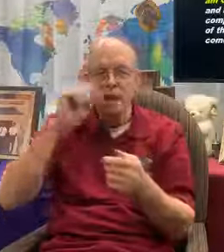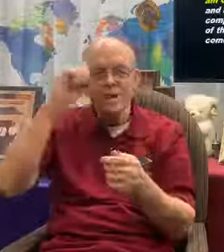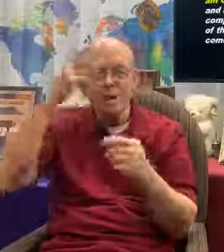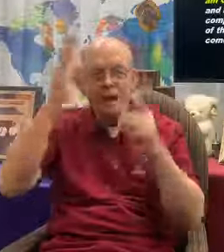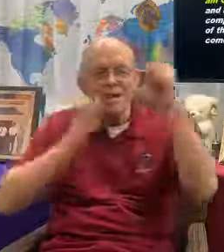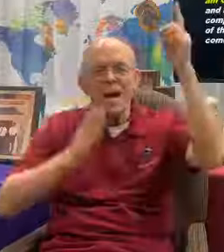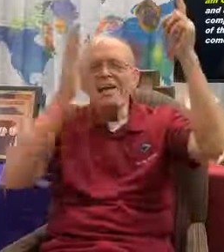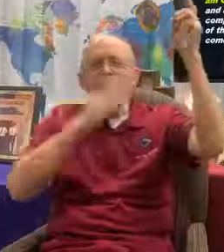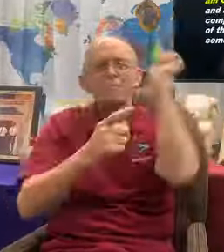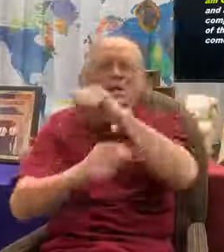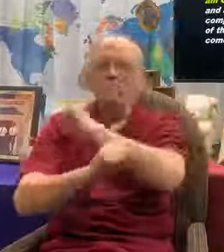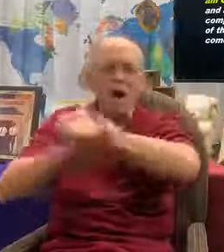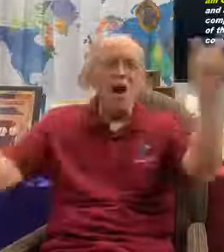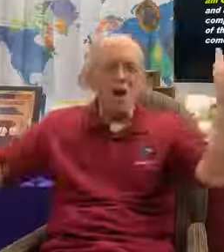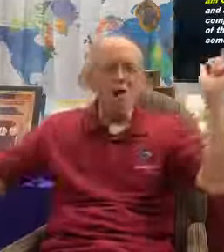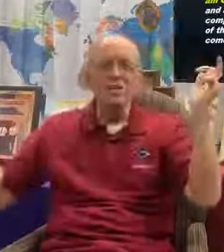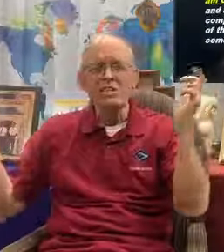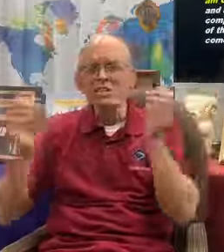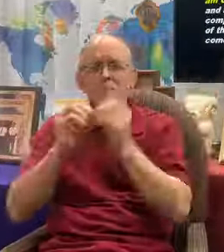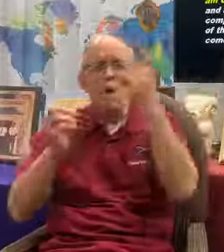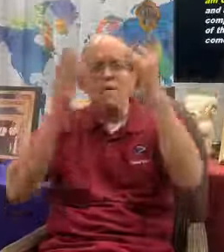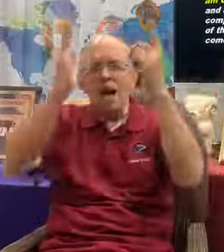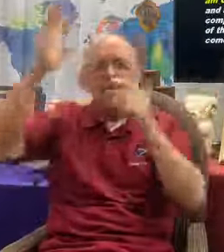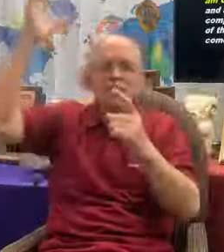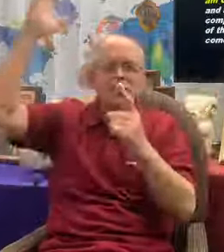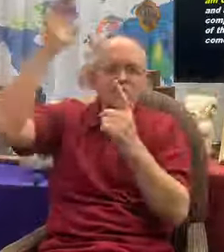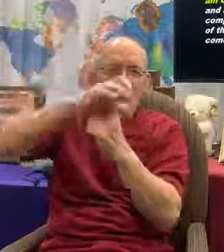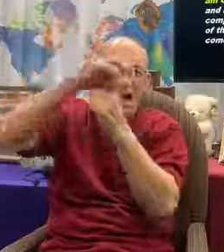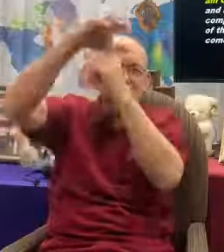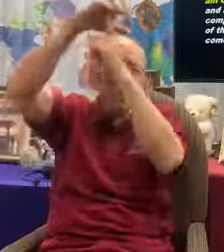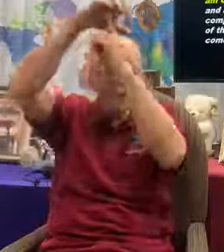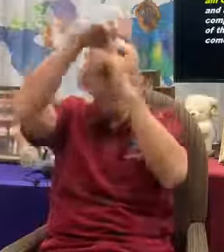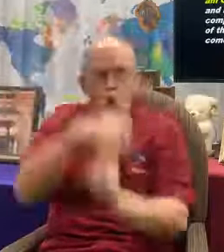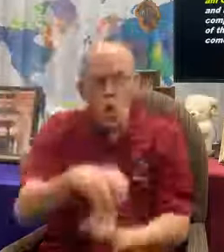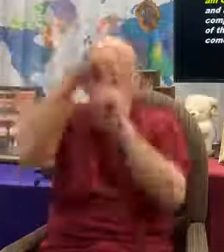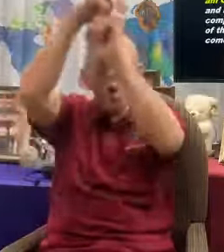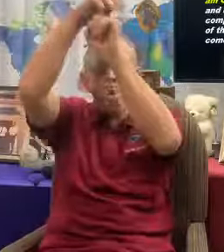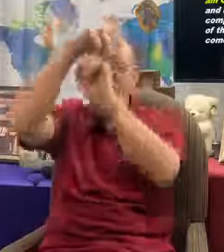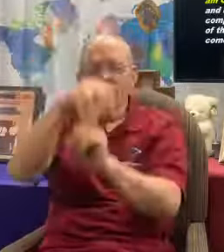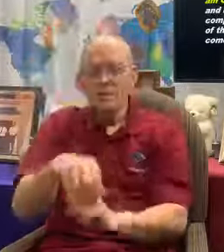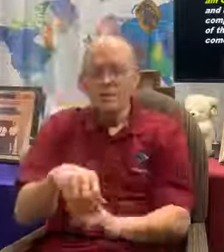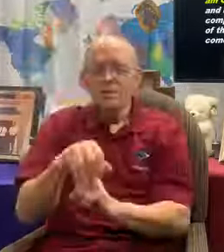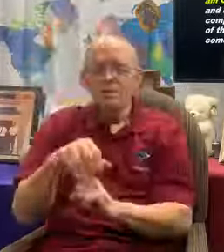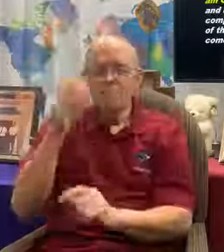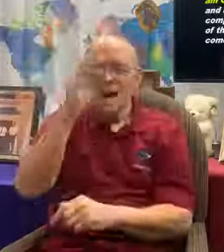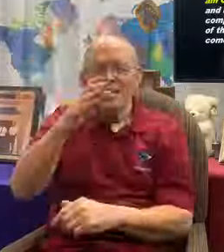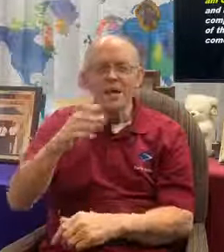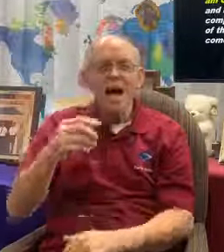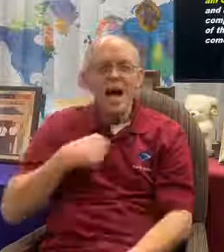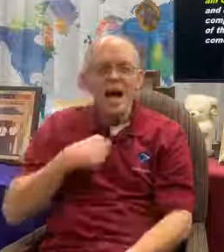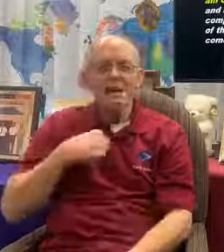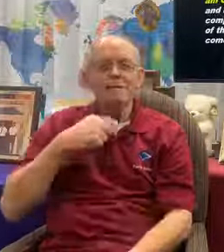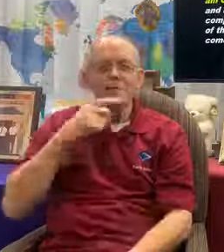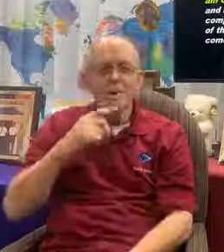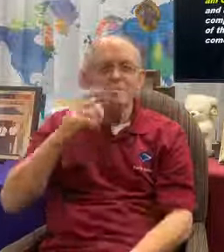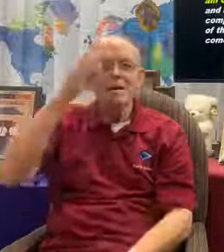Nothing about God. God be more. Number one God. God. You. Man. I am